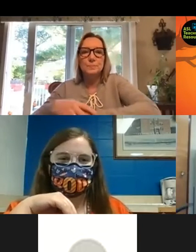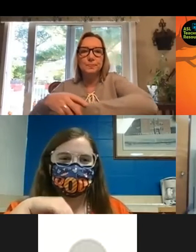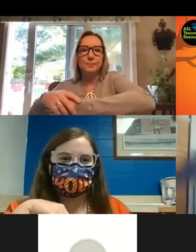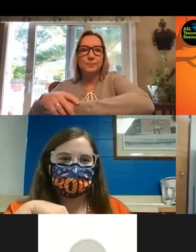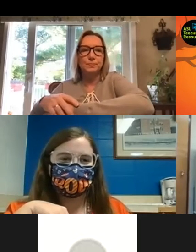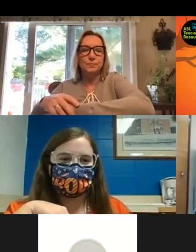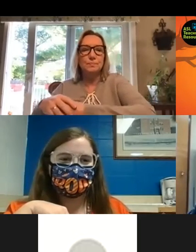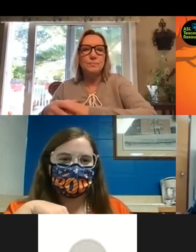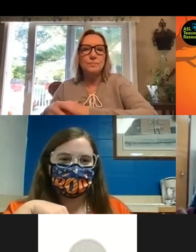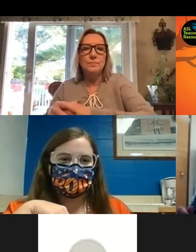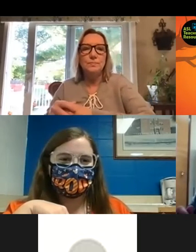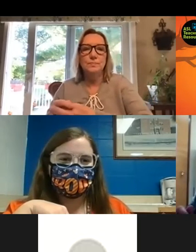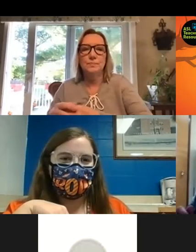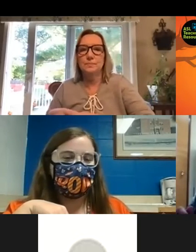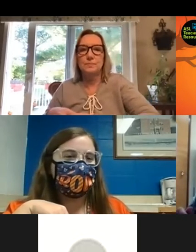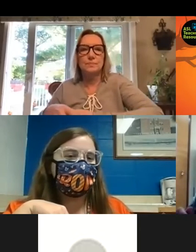What do you do?